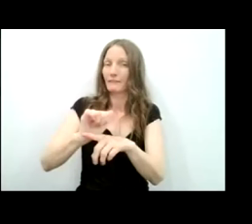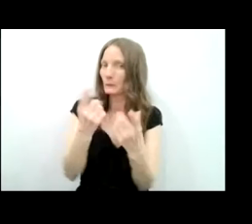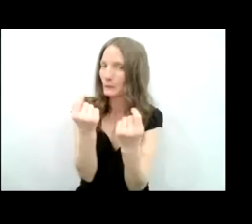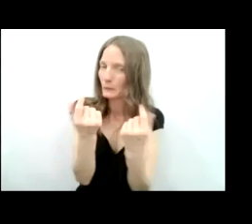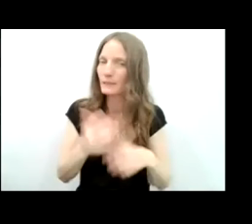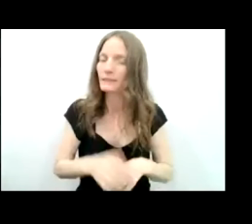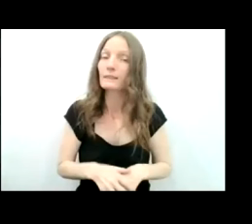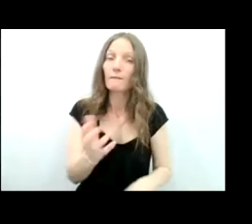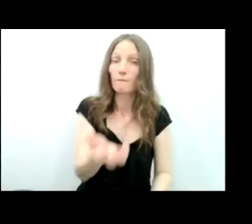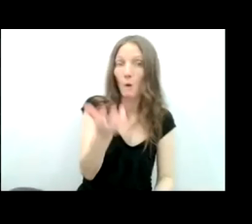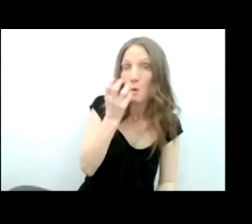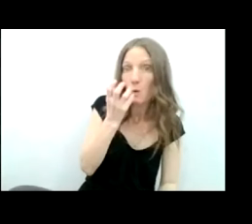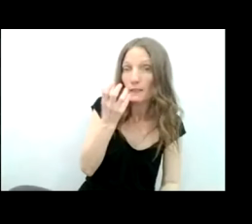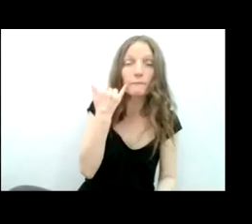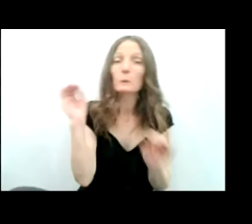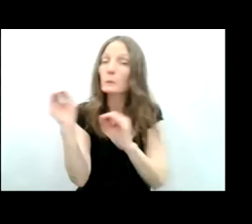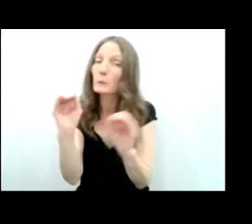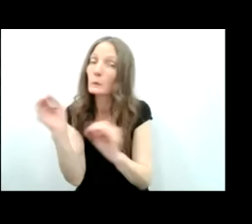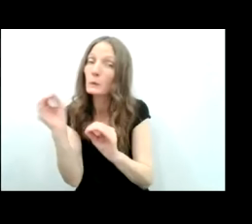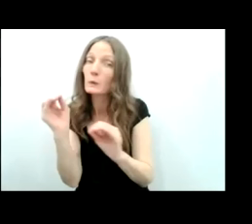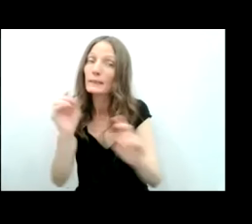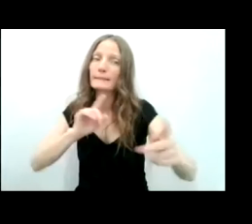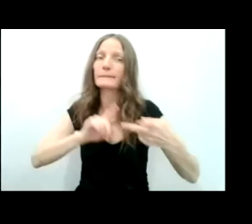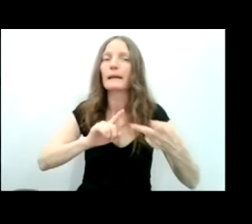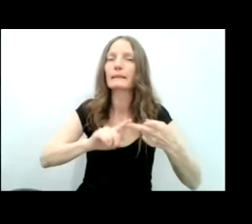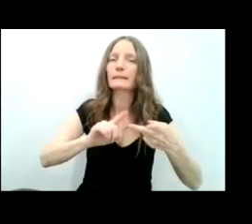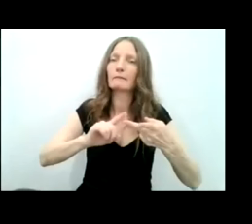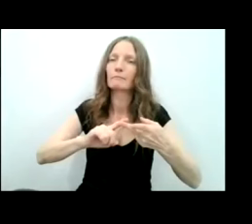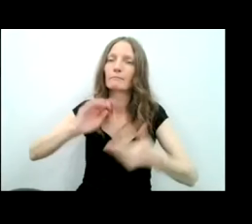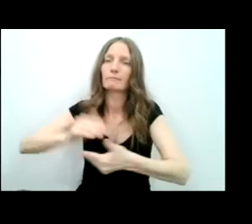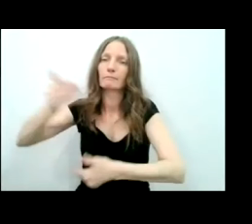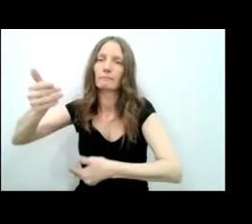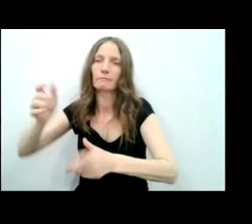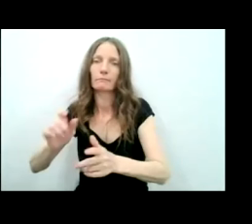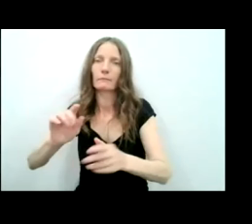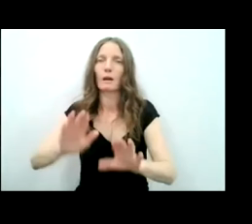you can open up a second desktop window and go to